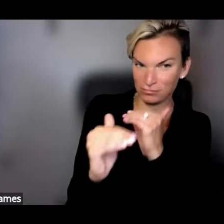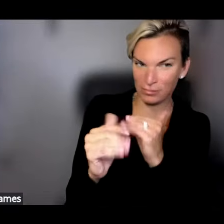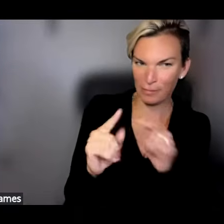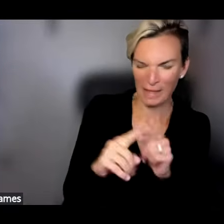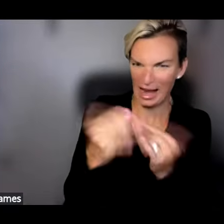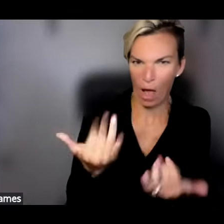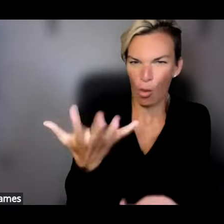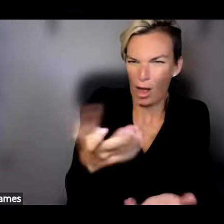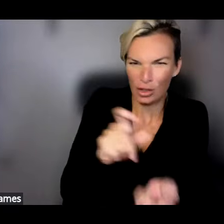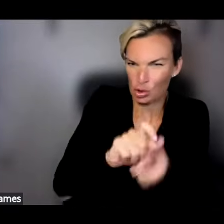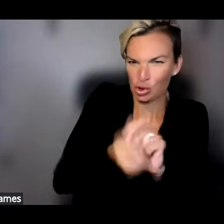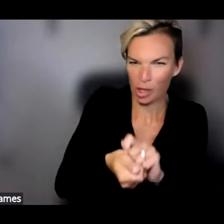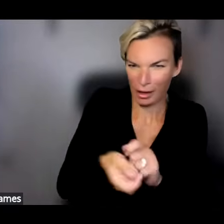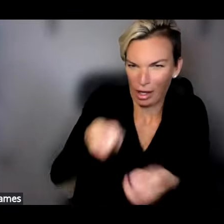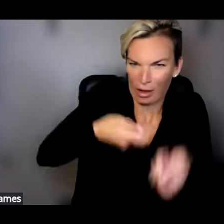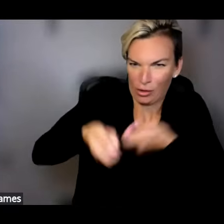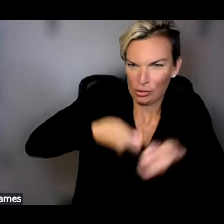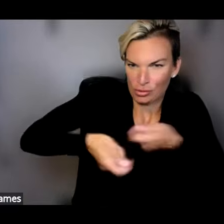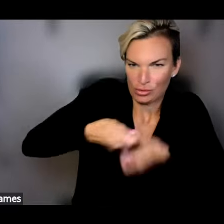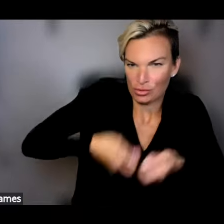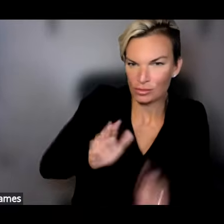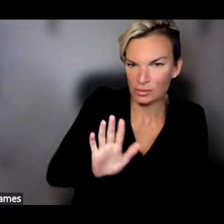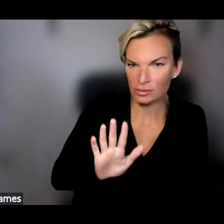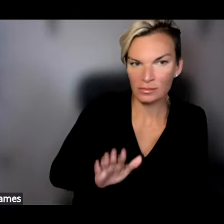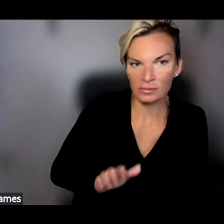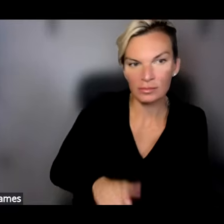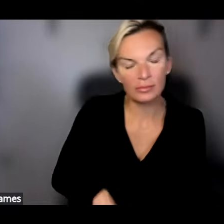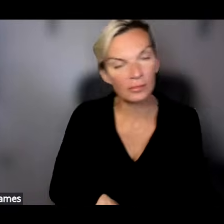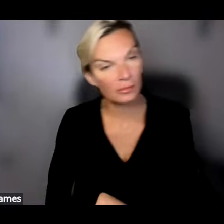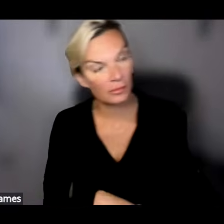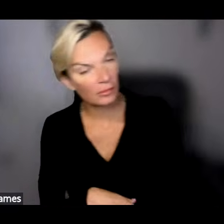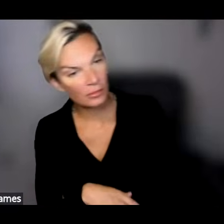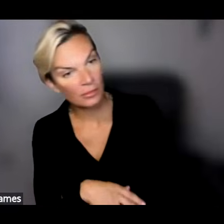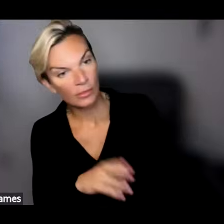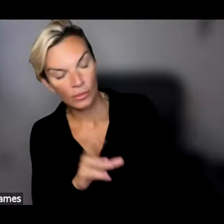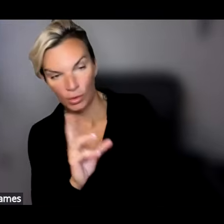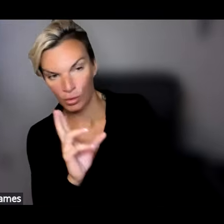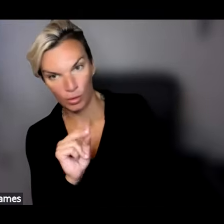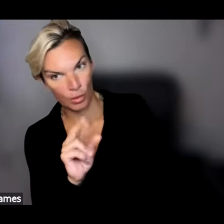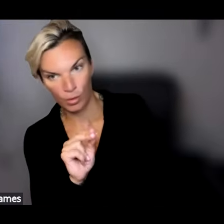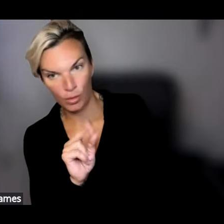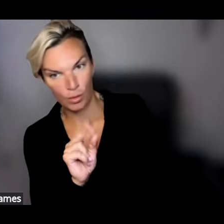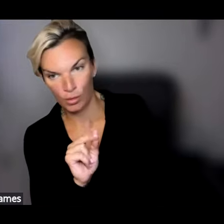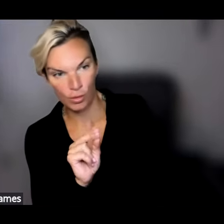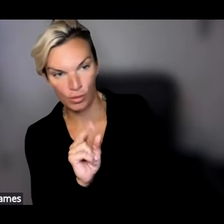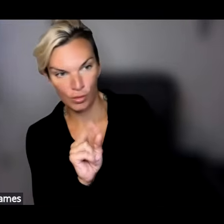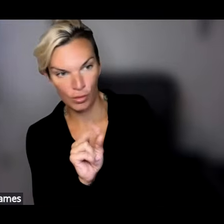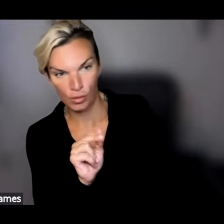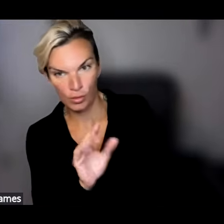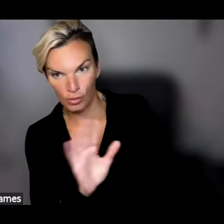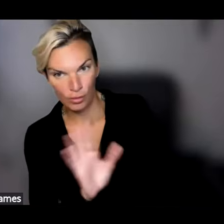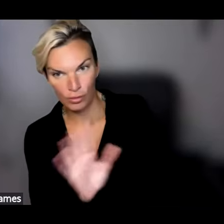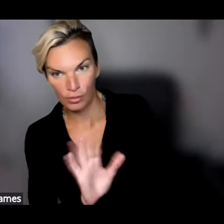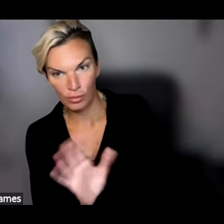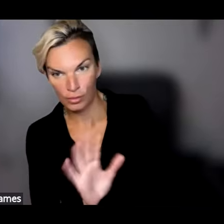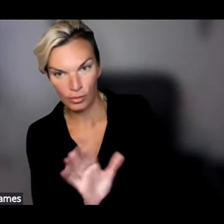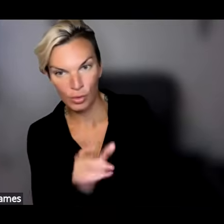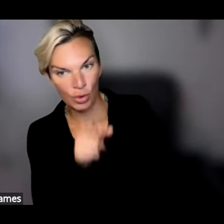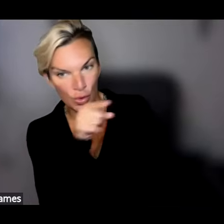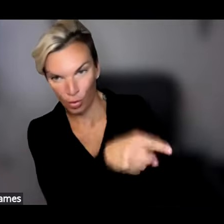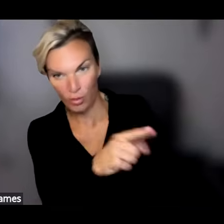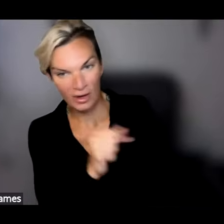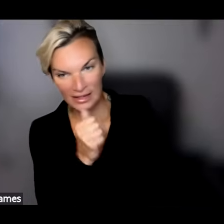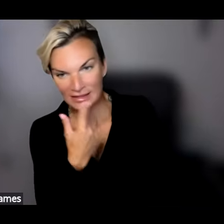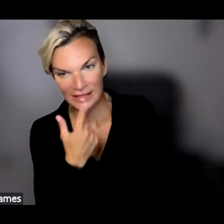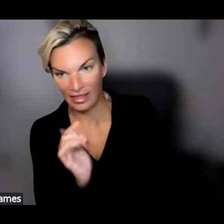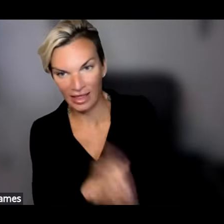stuff. So I'm sorry, you're not saying you're going to change stuff. I'm arguing against. I get it, but we